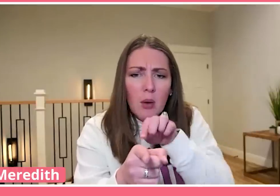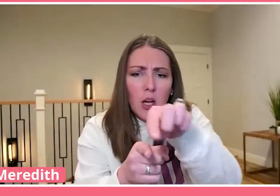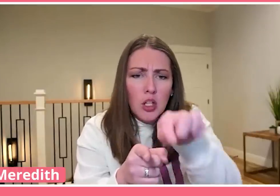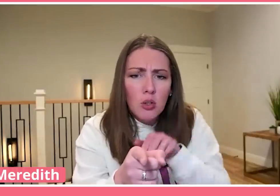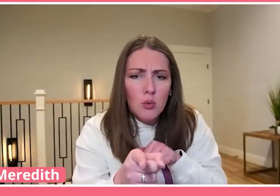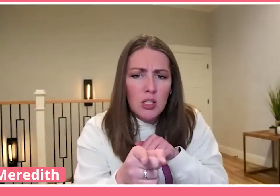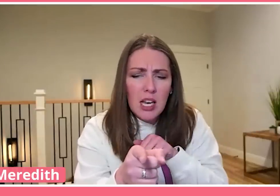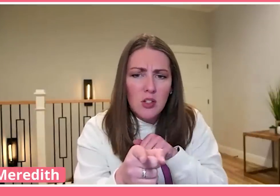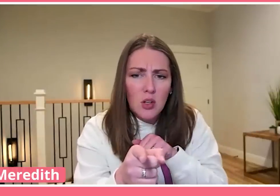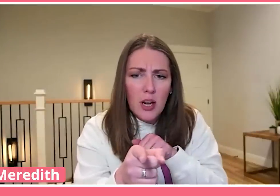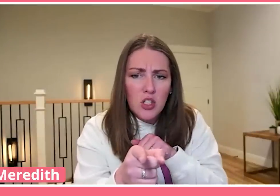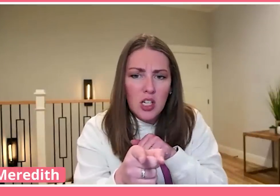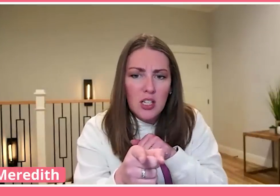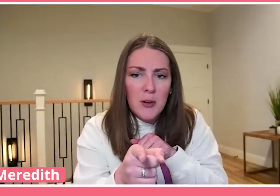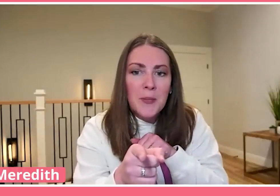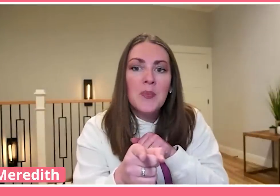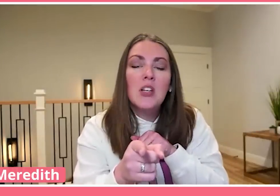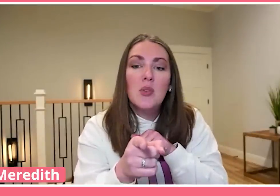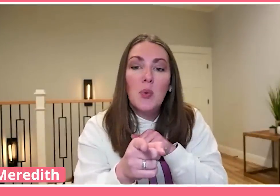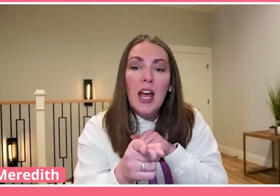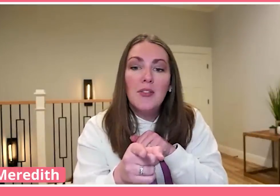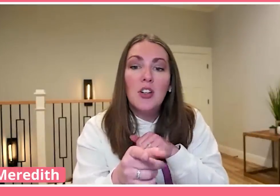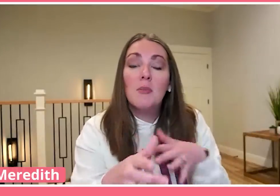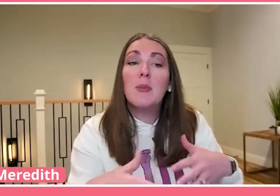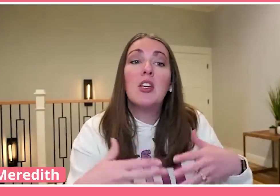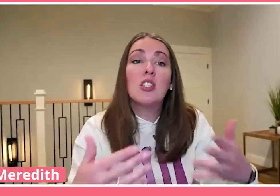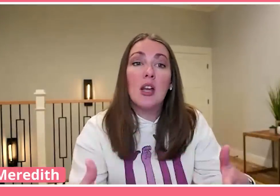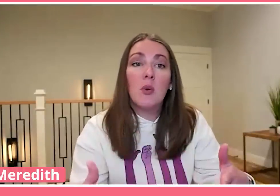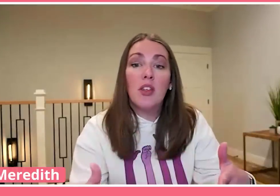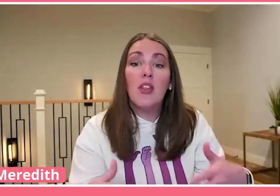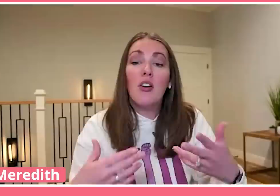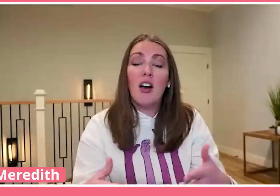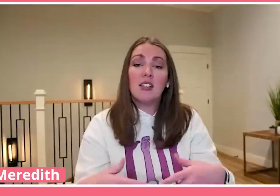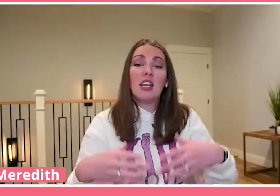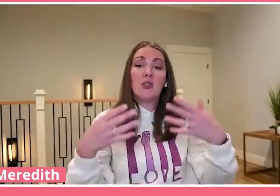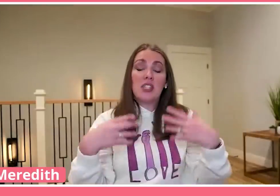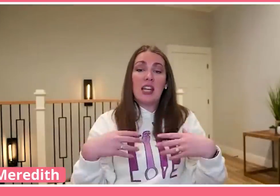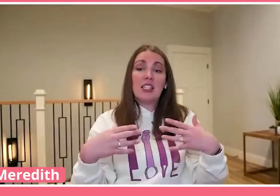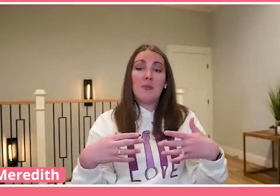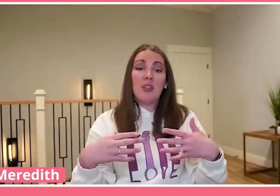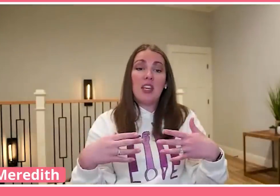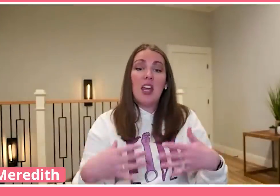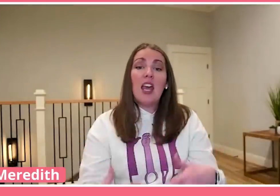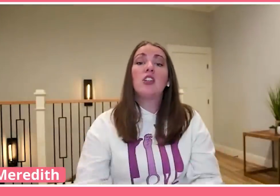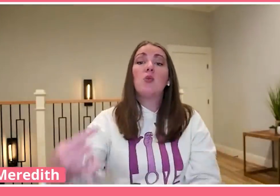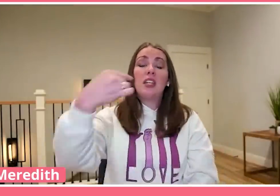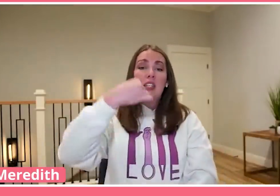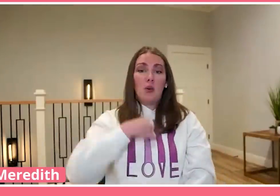want you to answer the question. Whenever maybe you're done with a thought, and you've said something, and you end it with